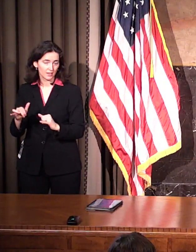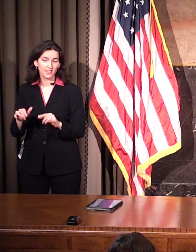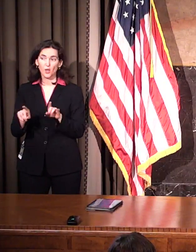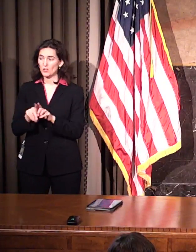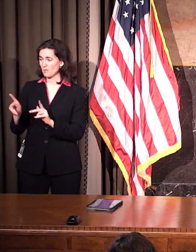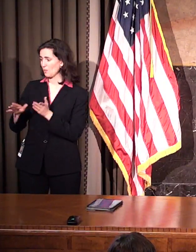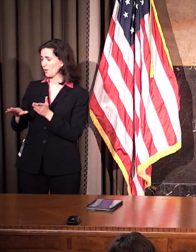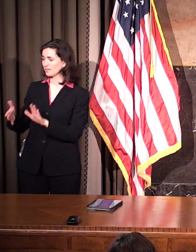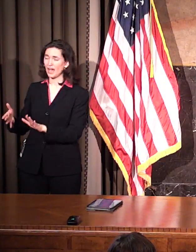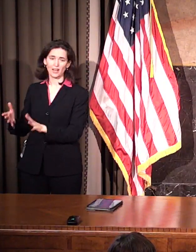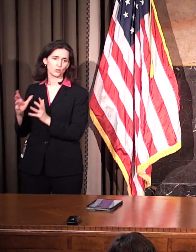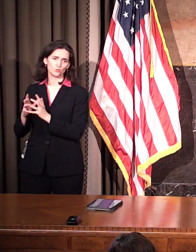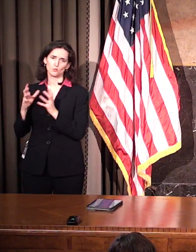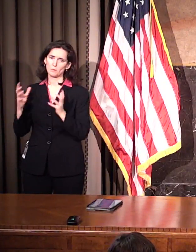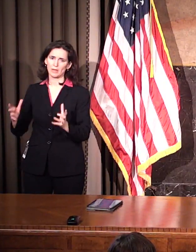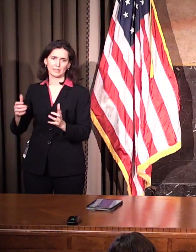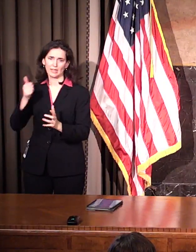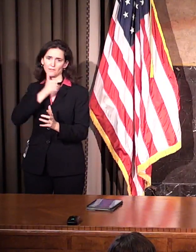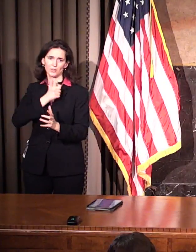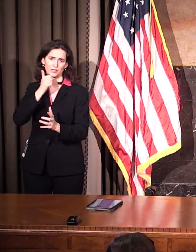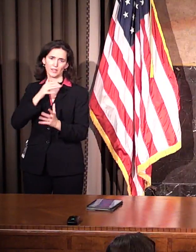too many deaths every single day.